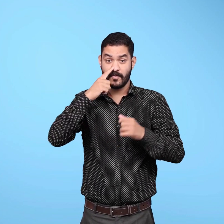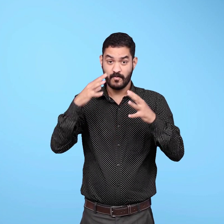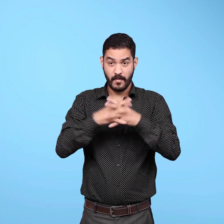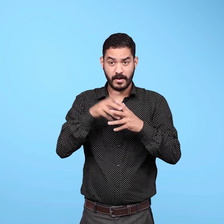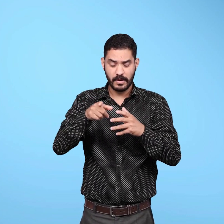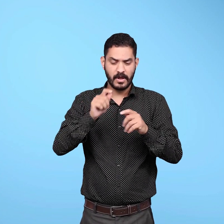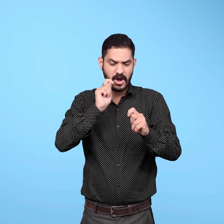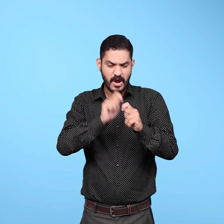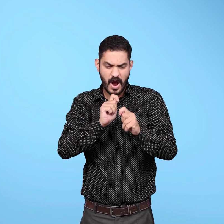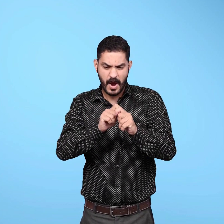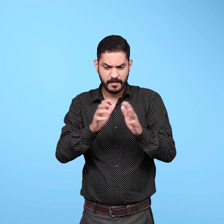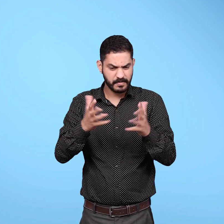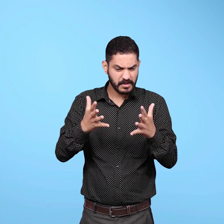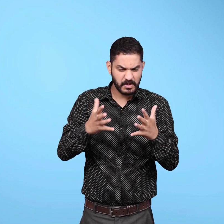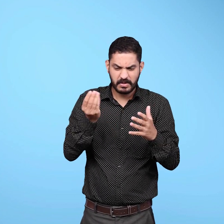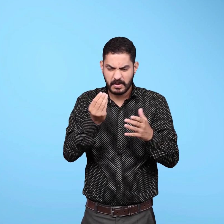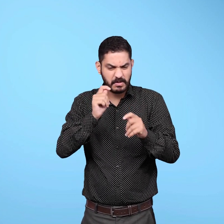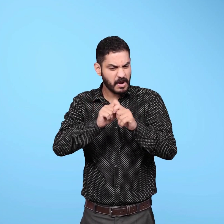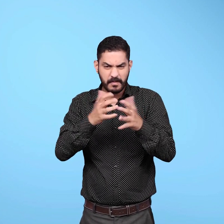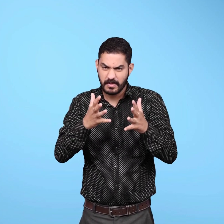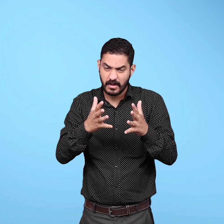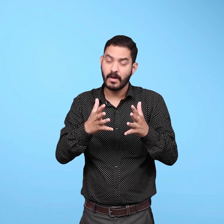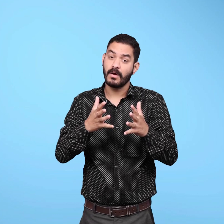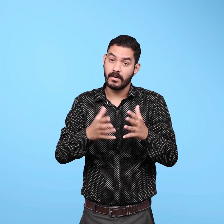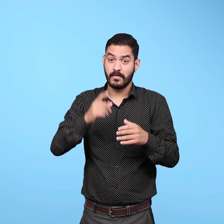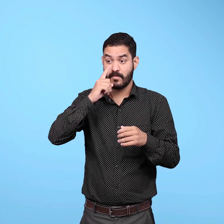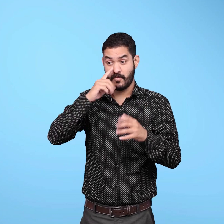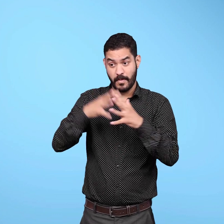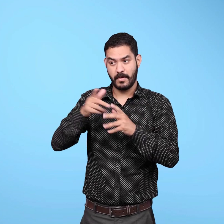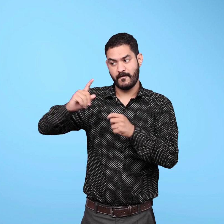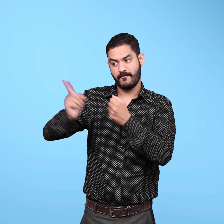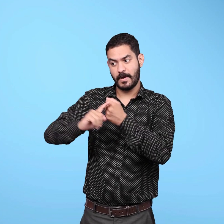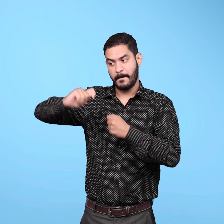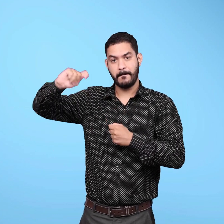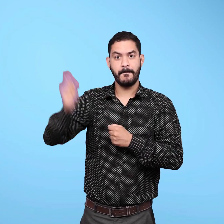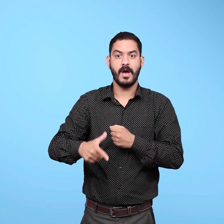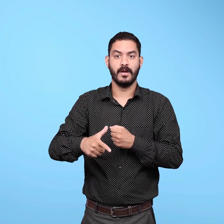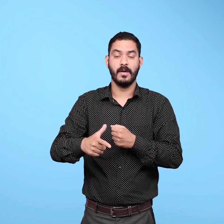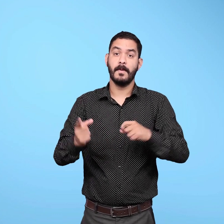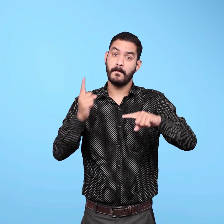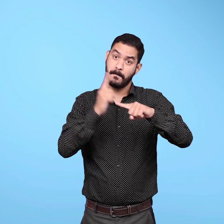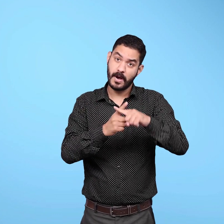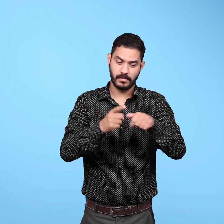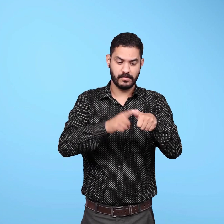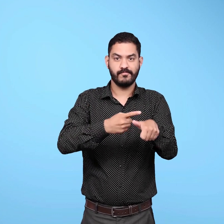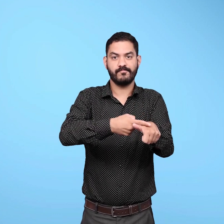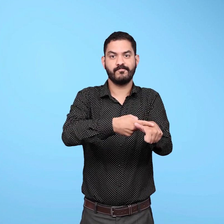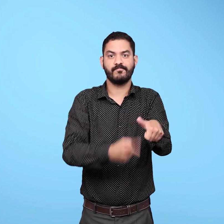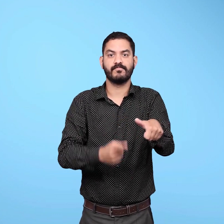work, she will have to pay a fine and her thumbs can be cut off. Make a list of all the